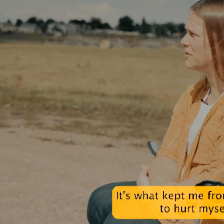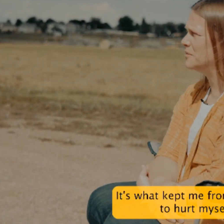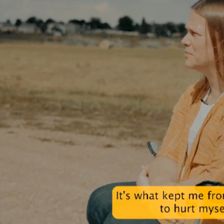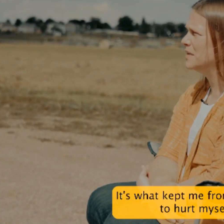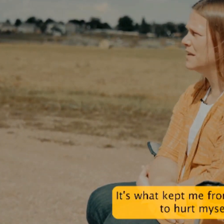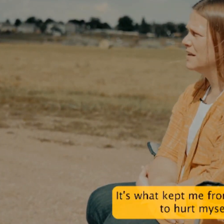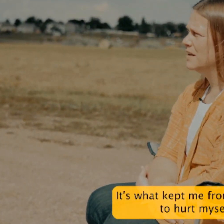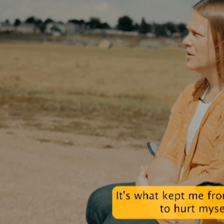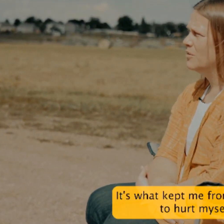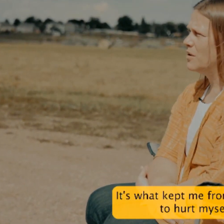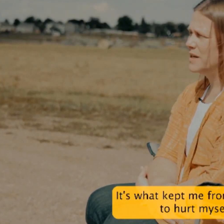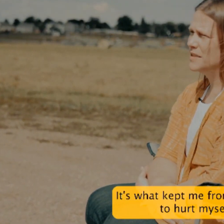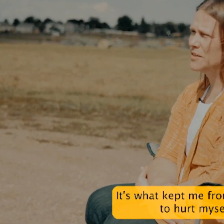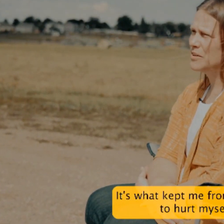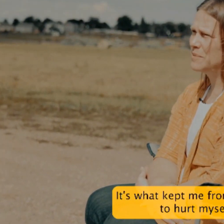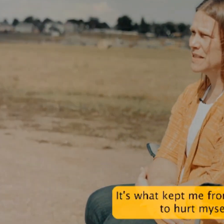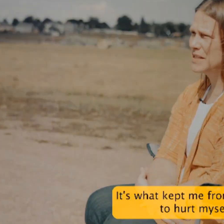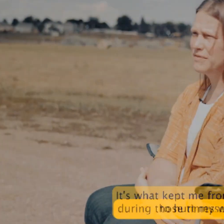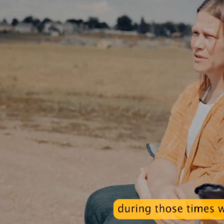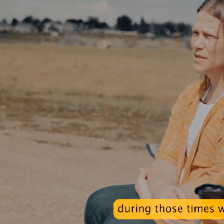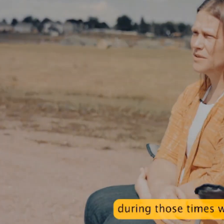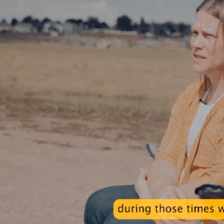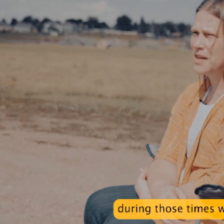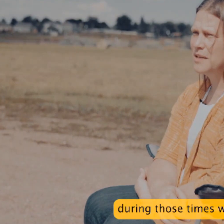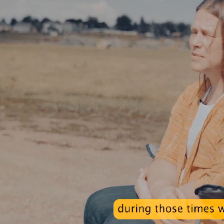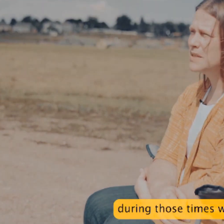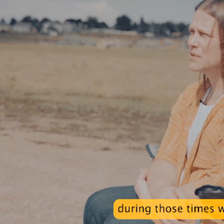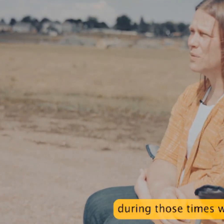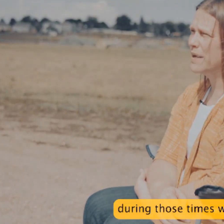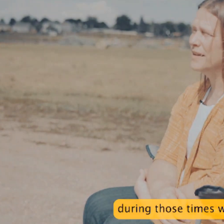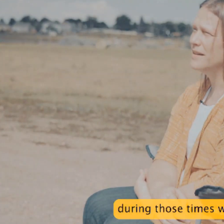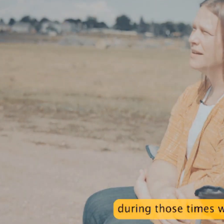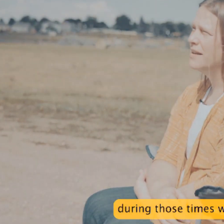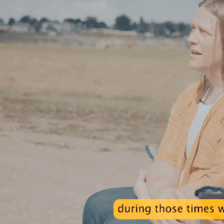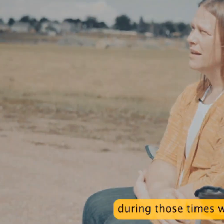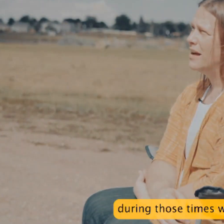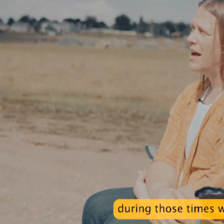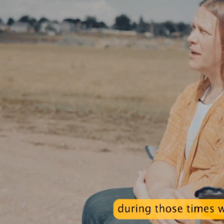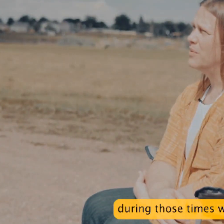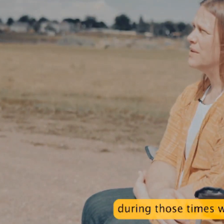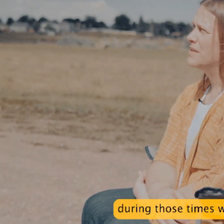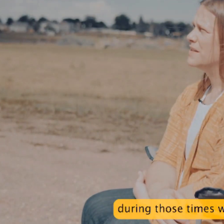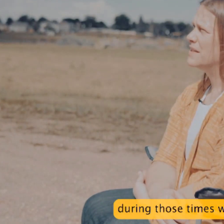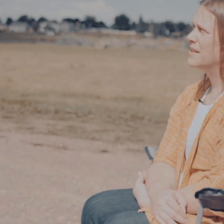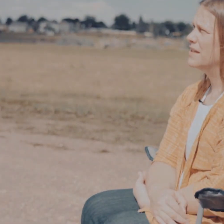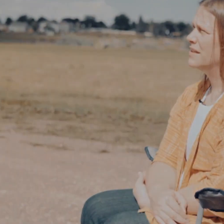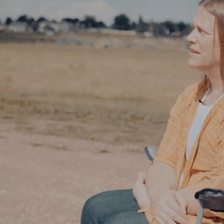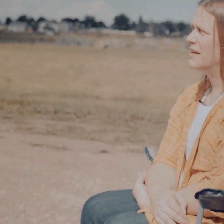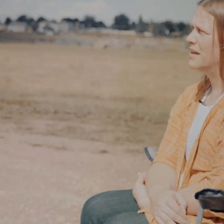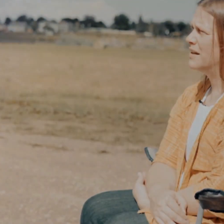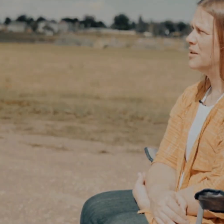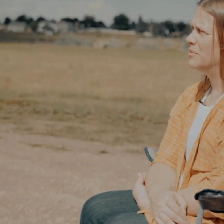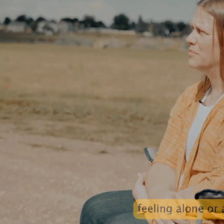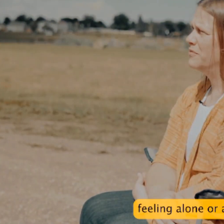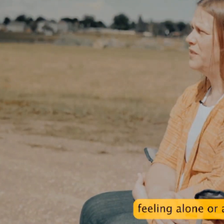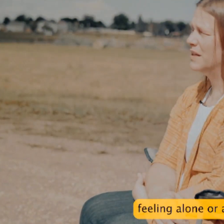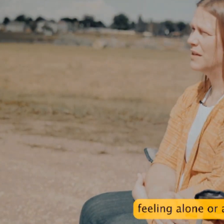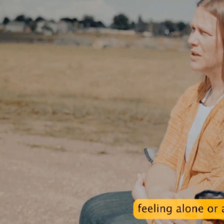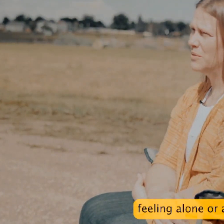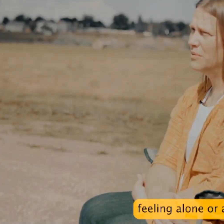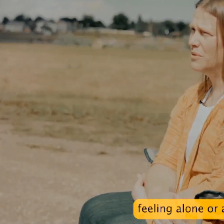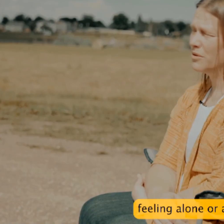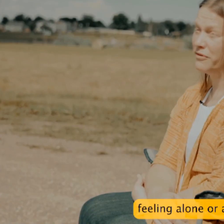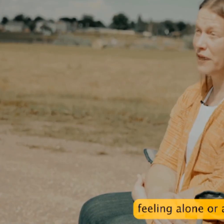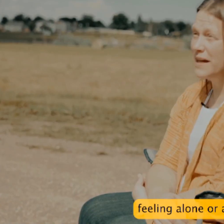me from wanting to hurt myself during those times when I was